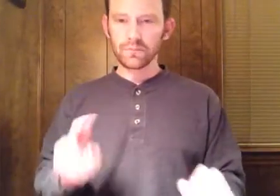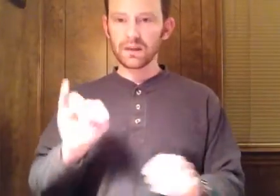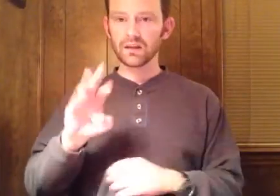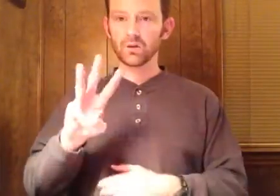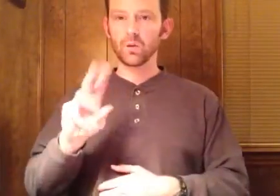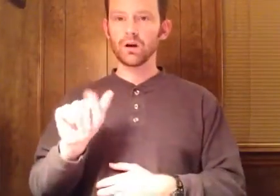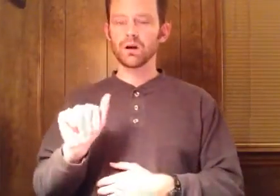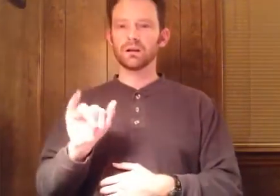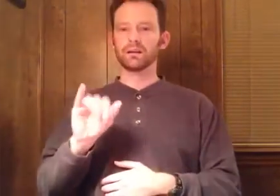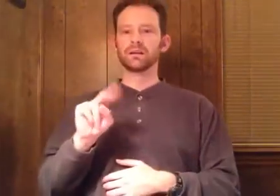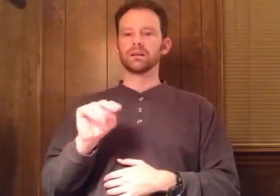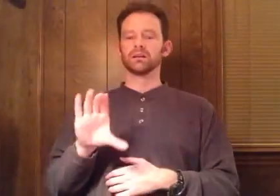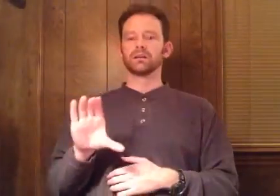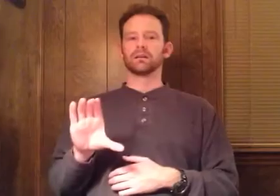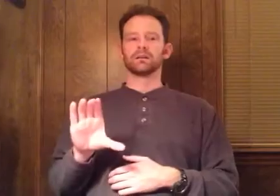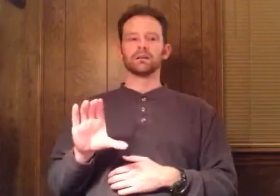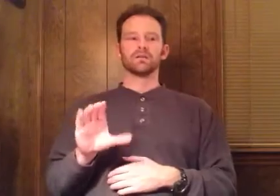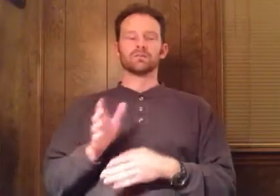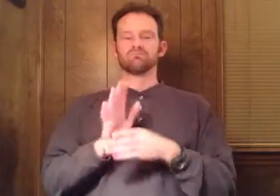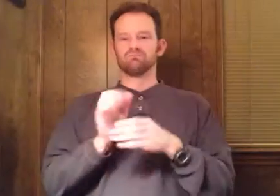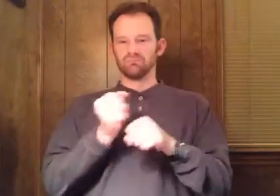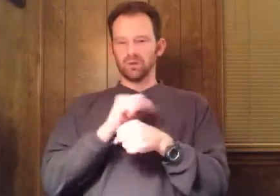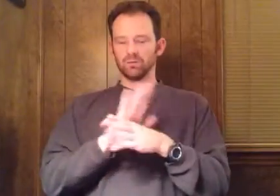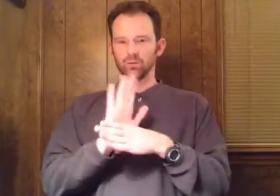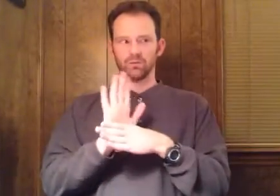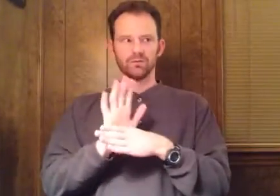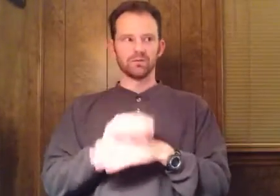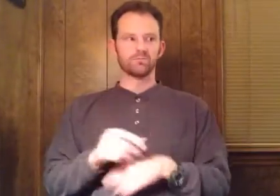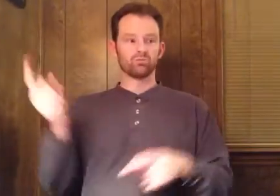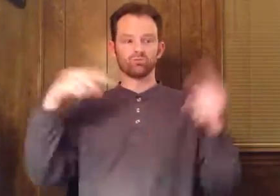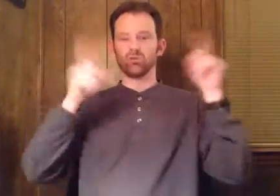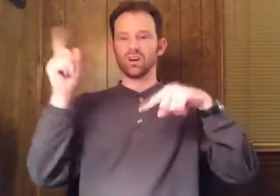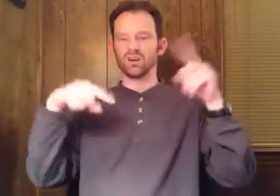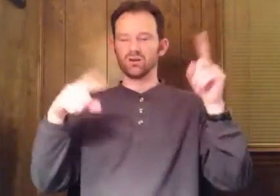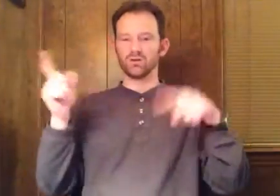Incorporated presents a Randomness Studios production.